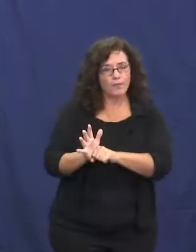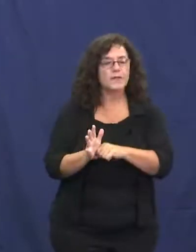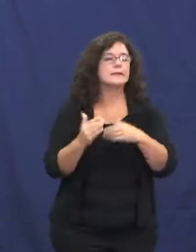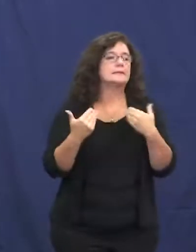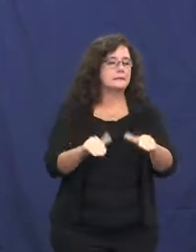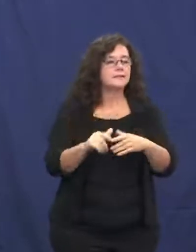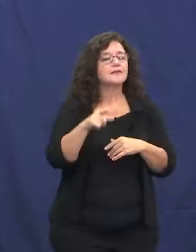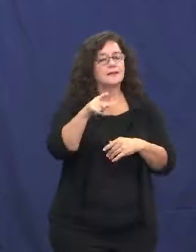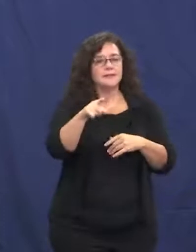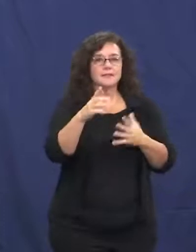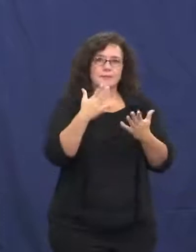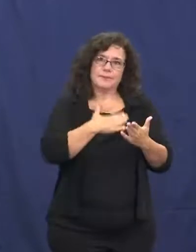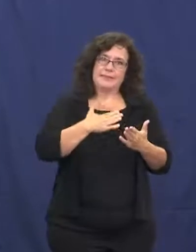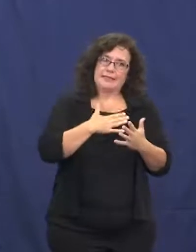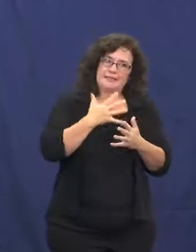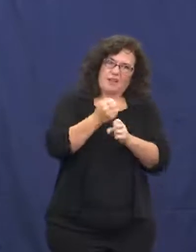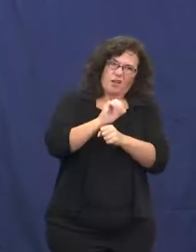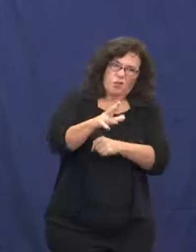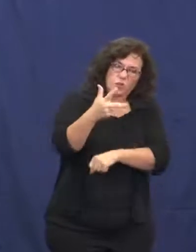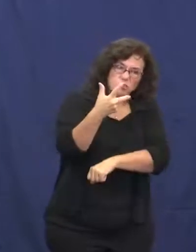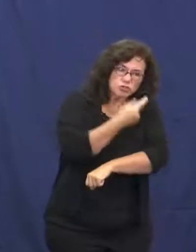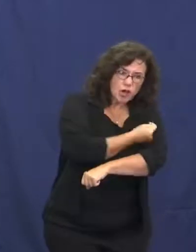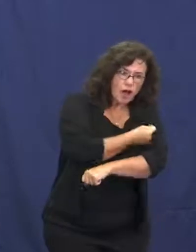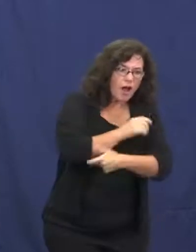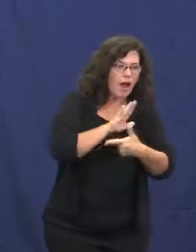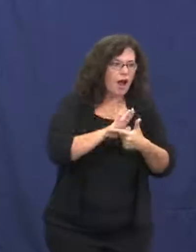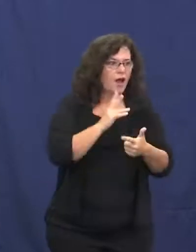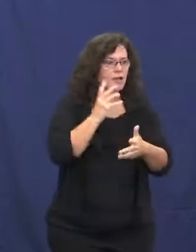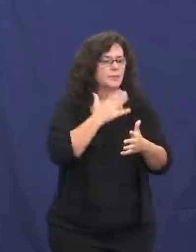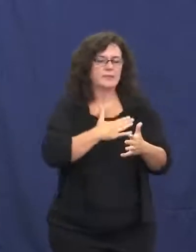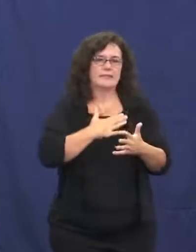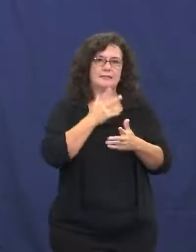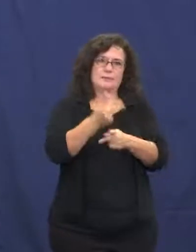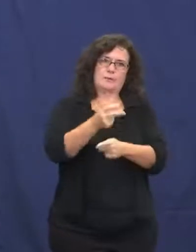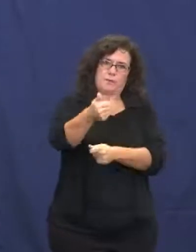healthy and just healthy, please.